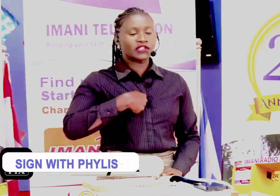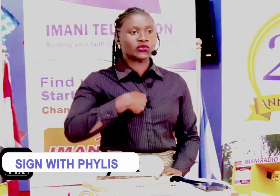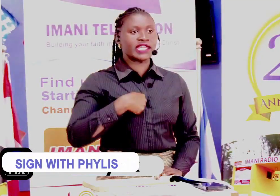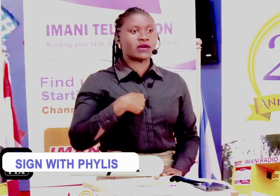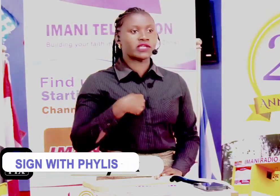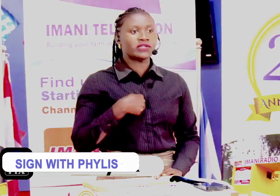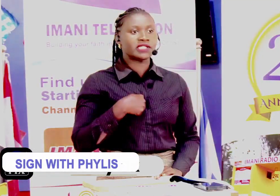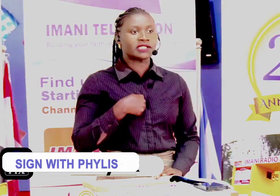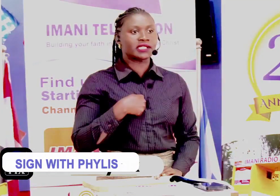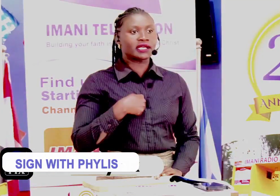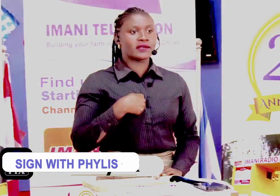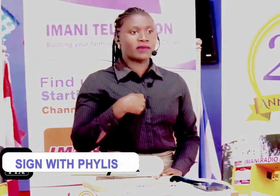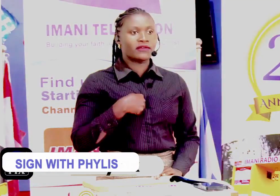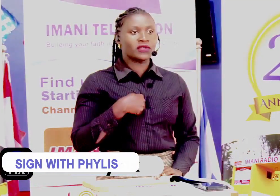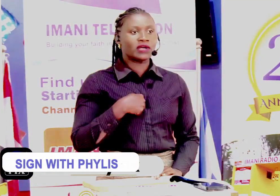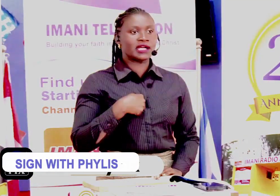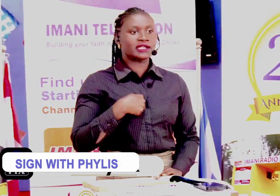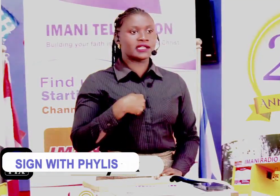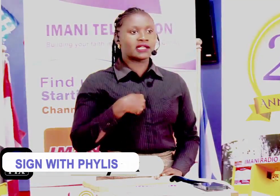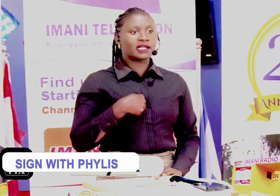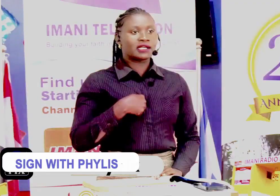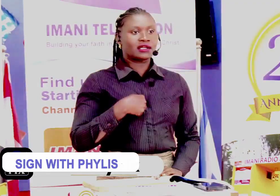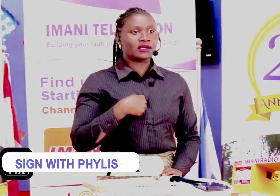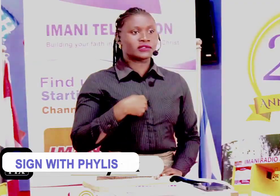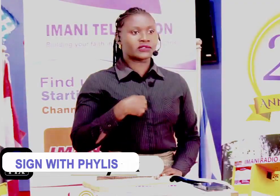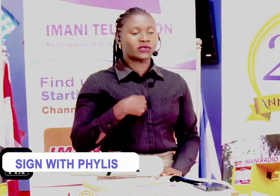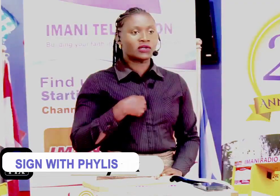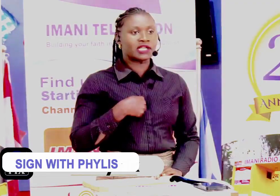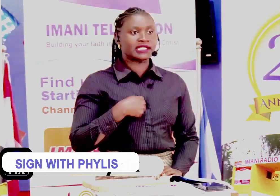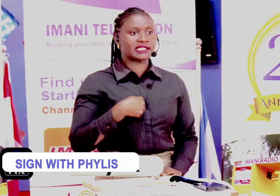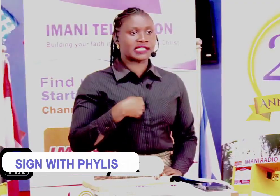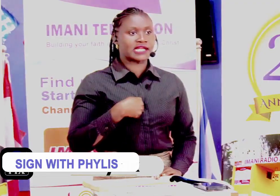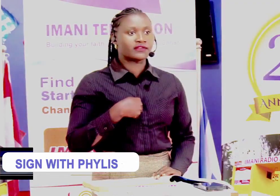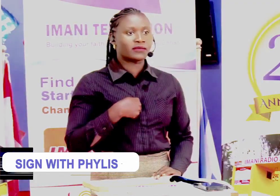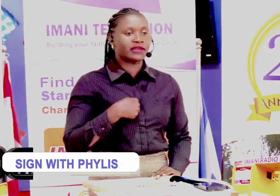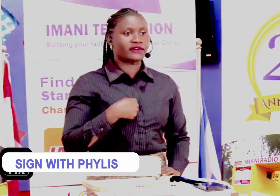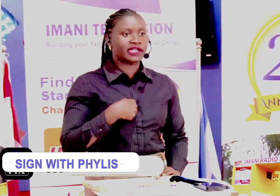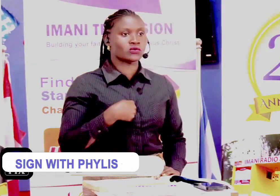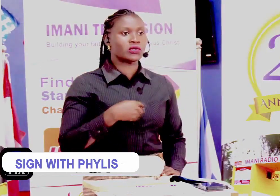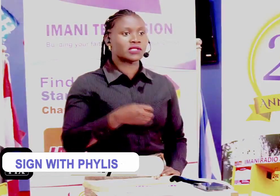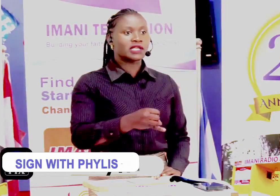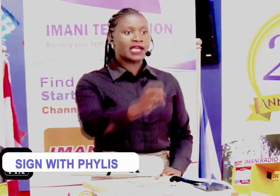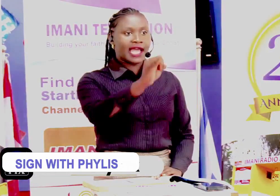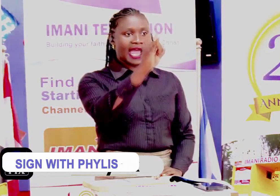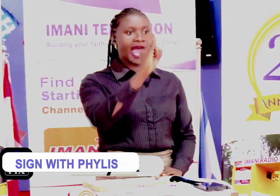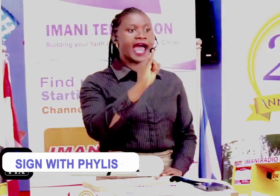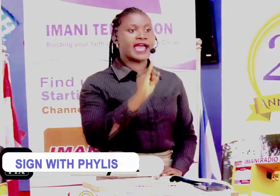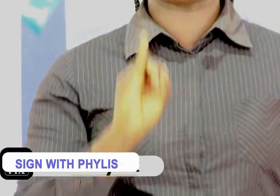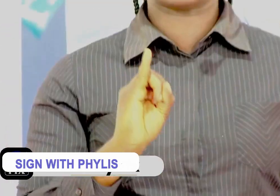Together we do it, my viewer. So let us start from the first one. I.